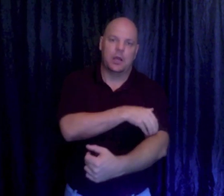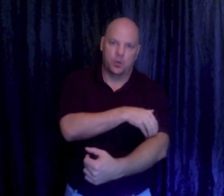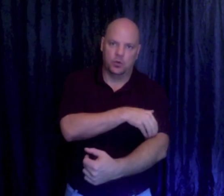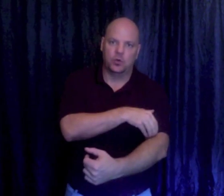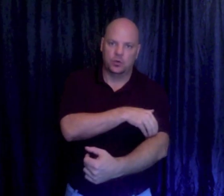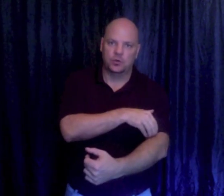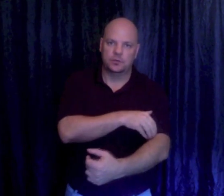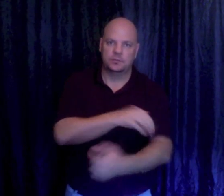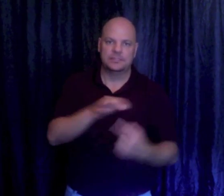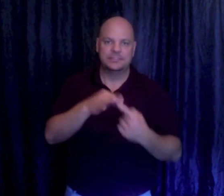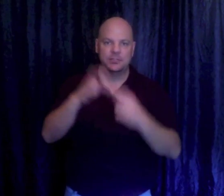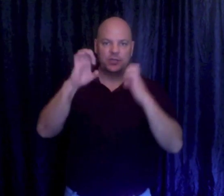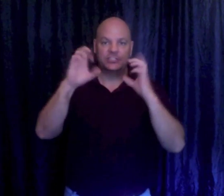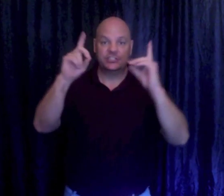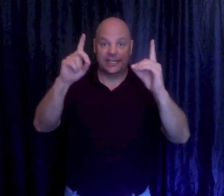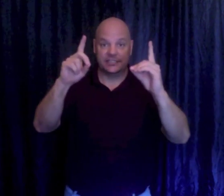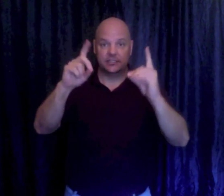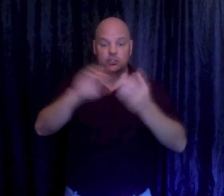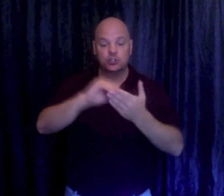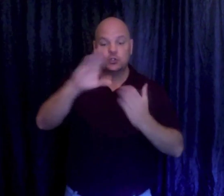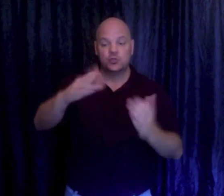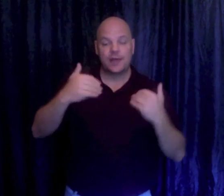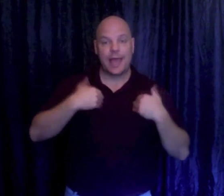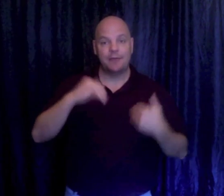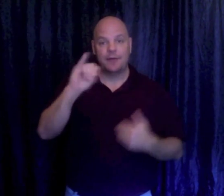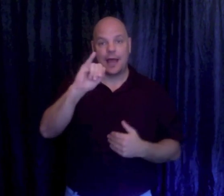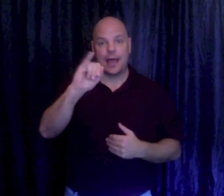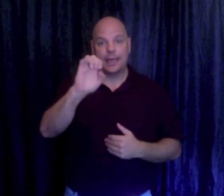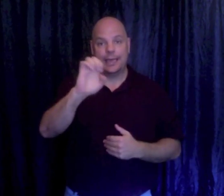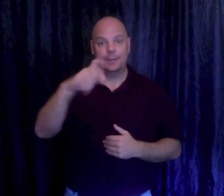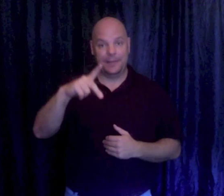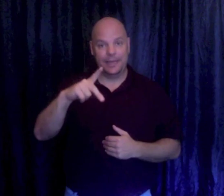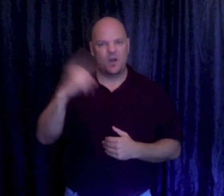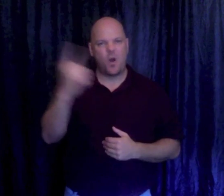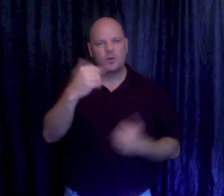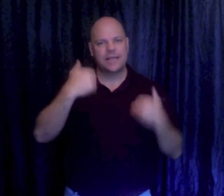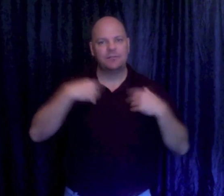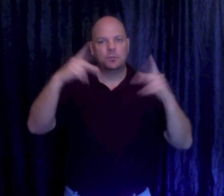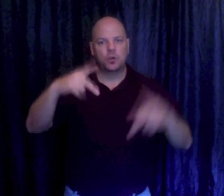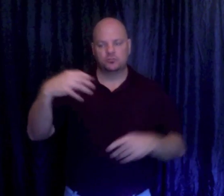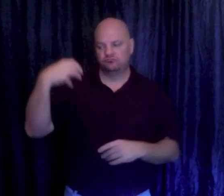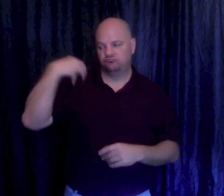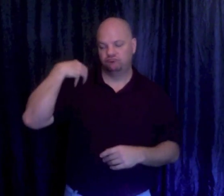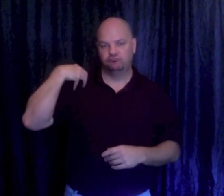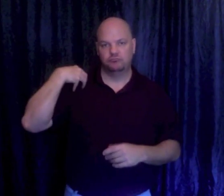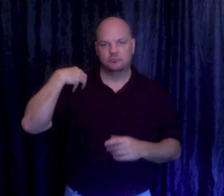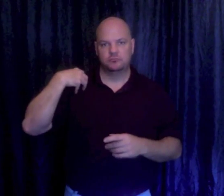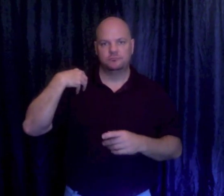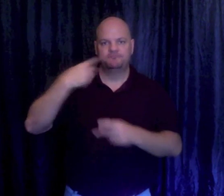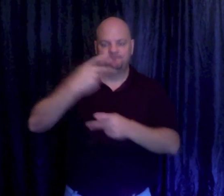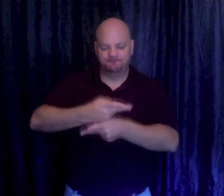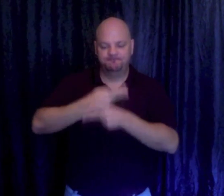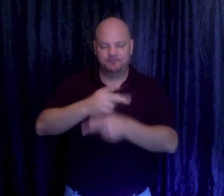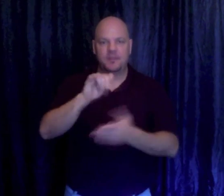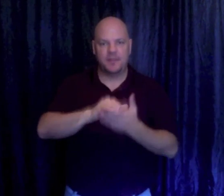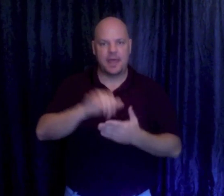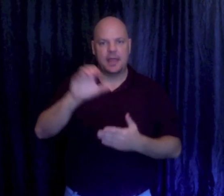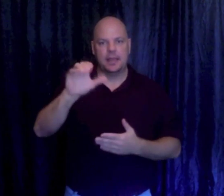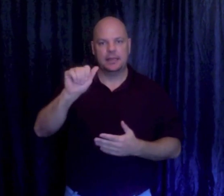lot of kids who have IEP. There's always someone who's in charge of that person's caseload, and you